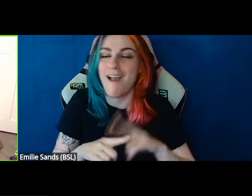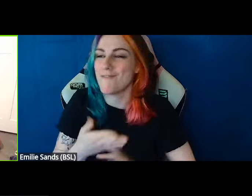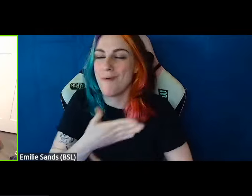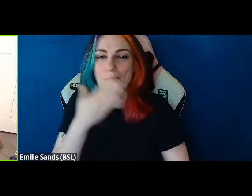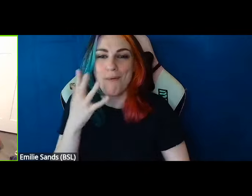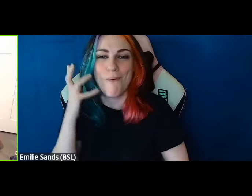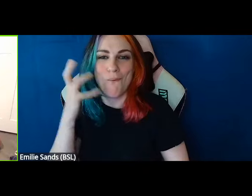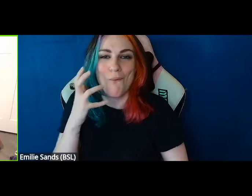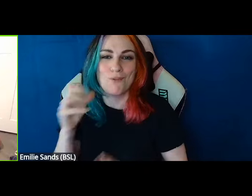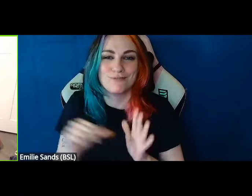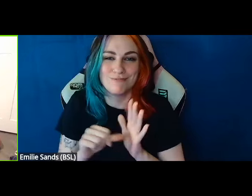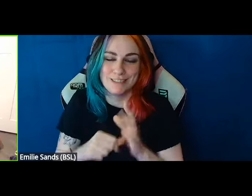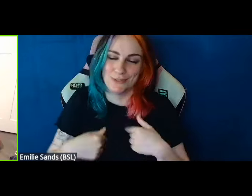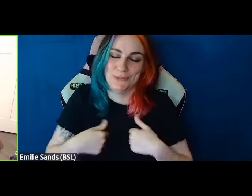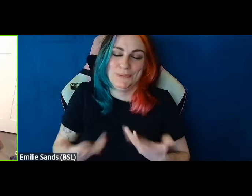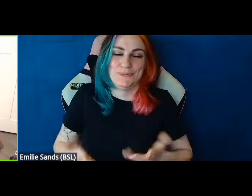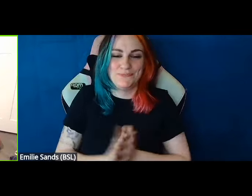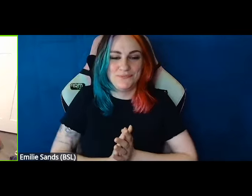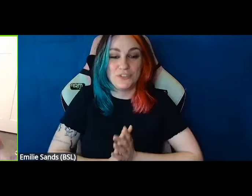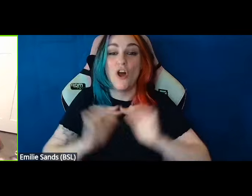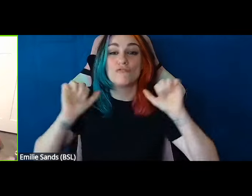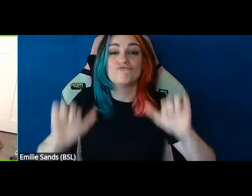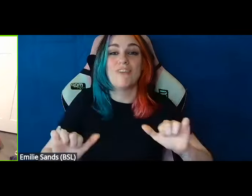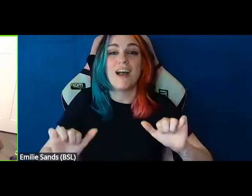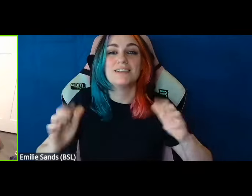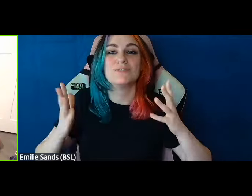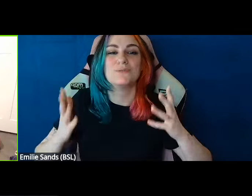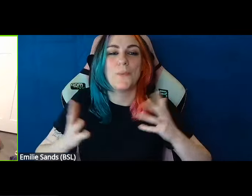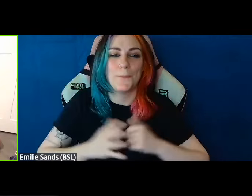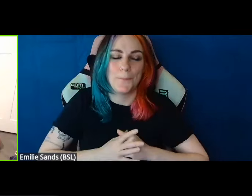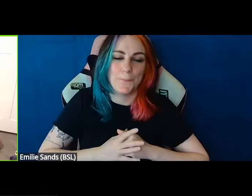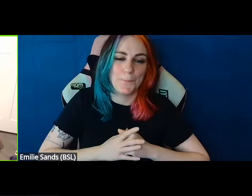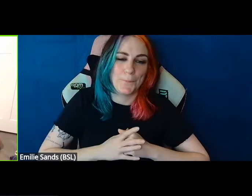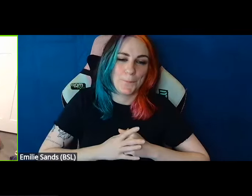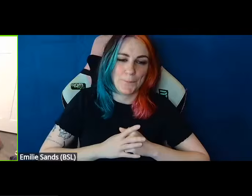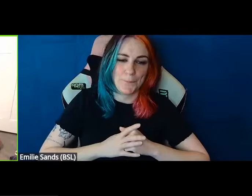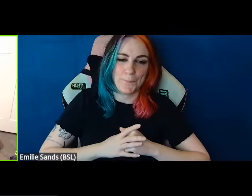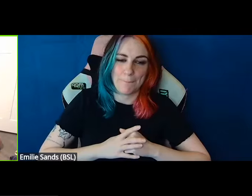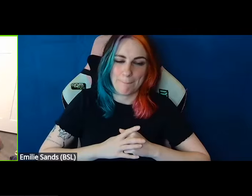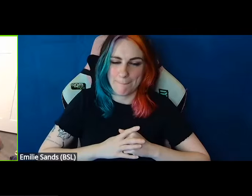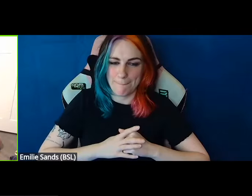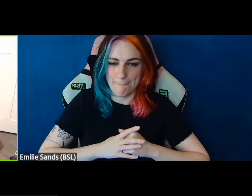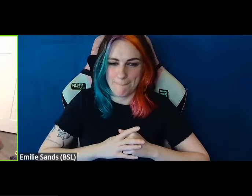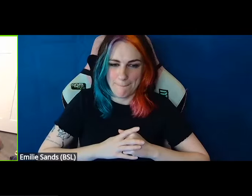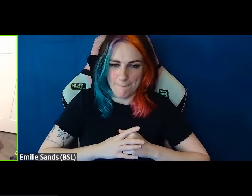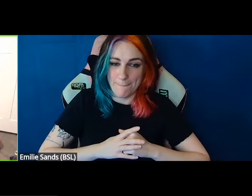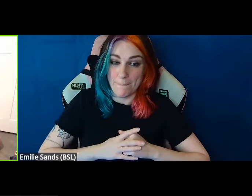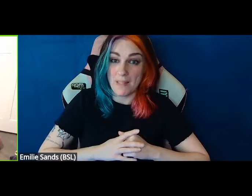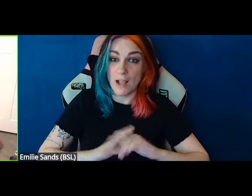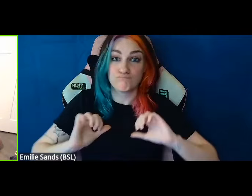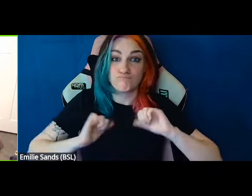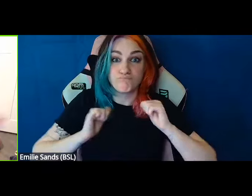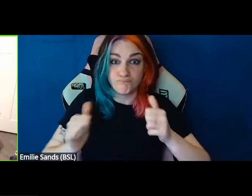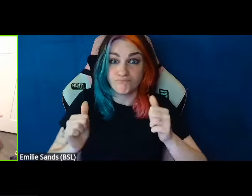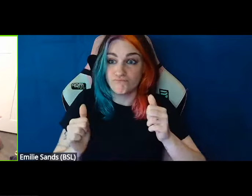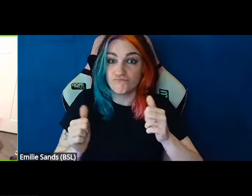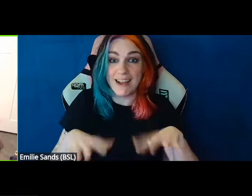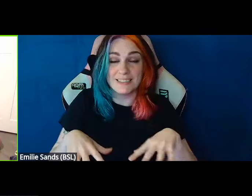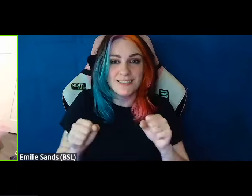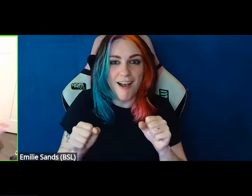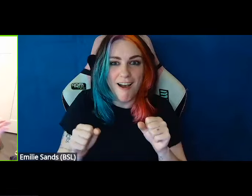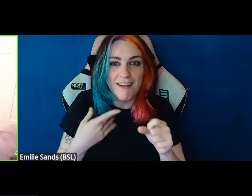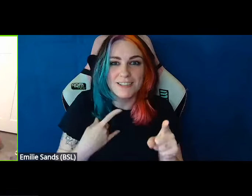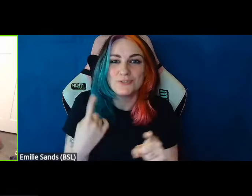go. All right. So, actually, that's a great way to start. Let's talk about